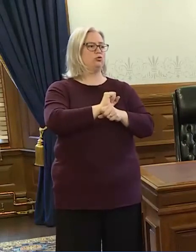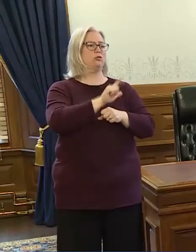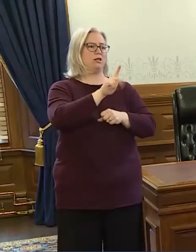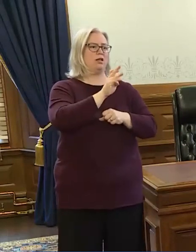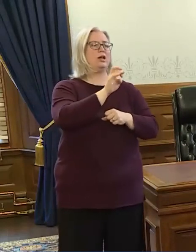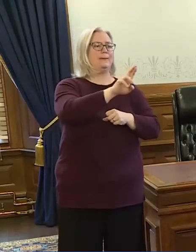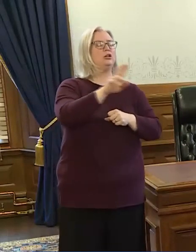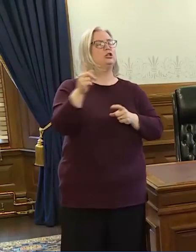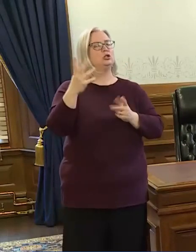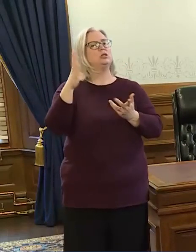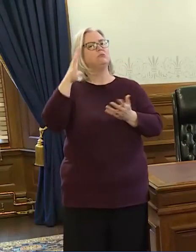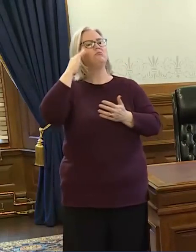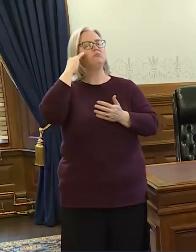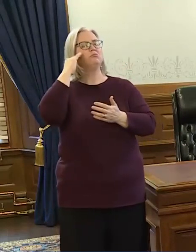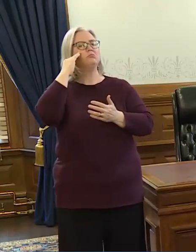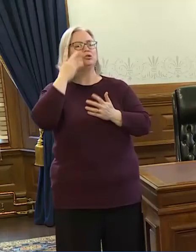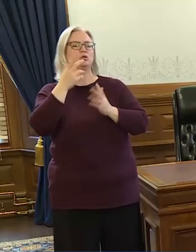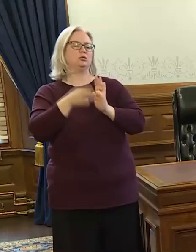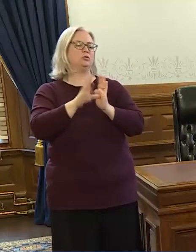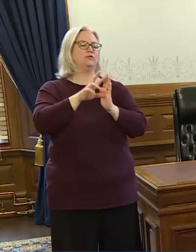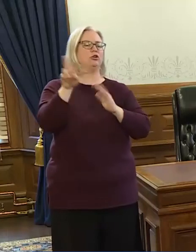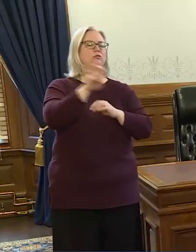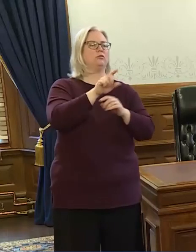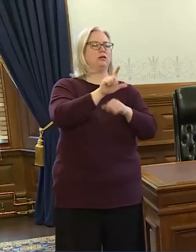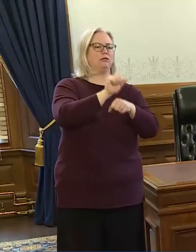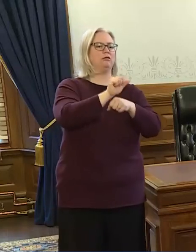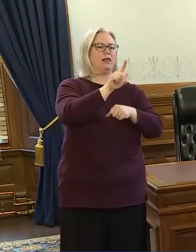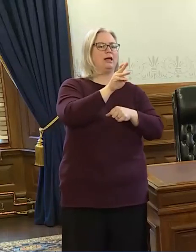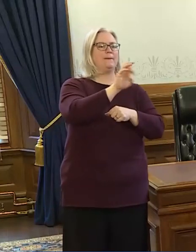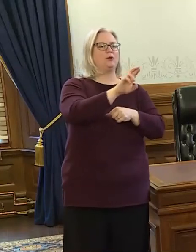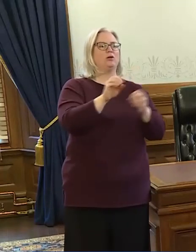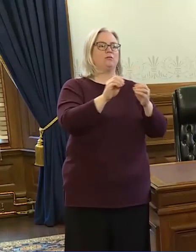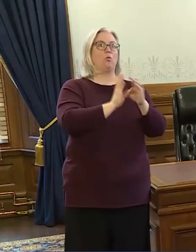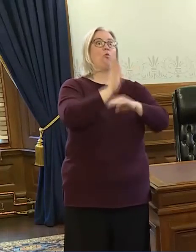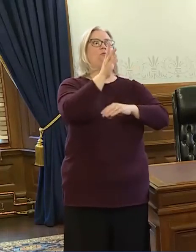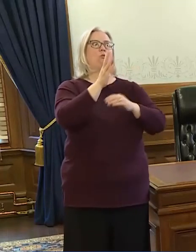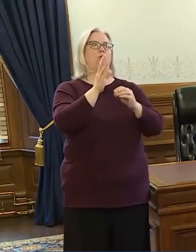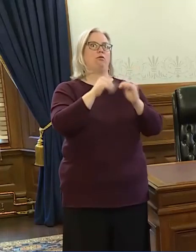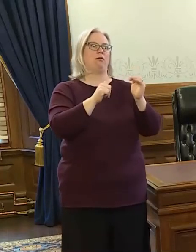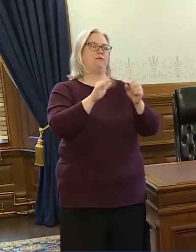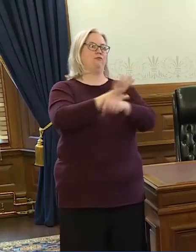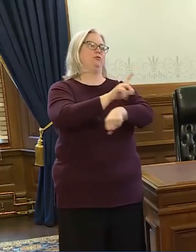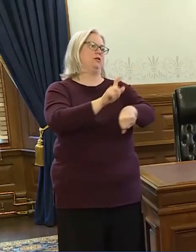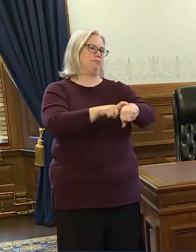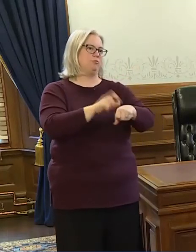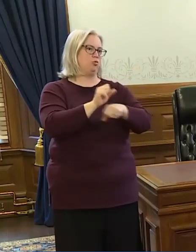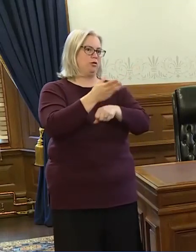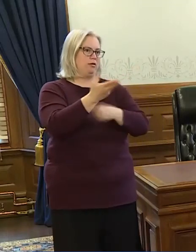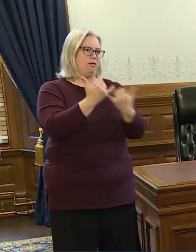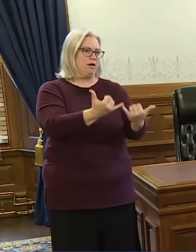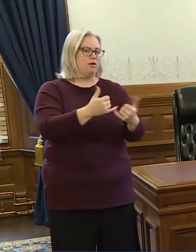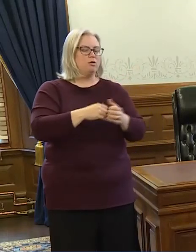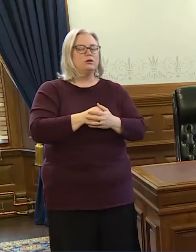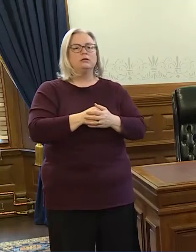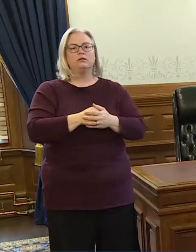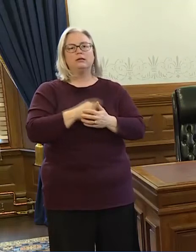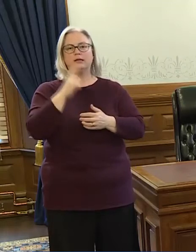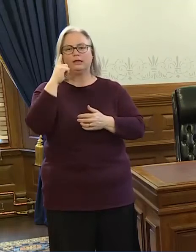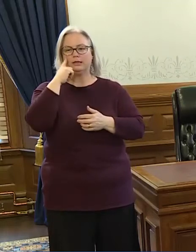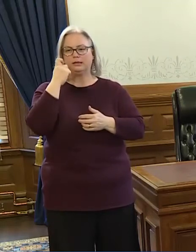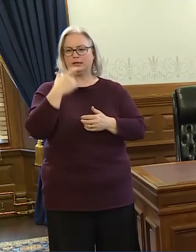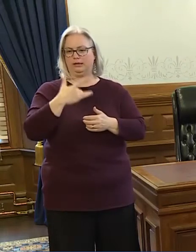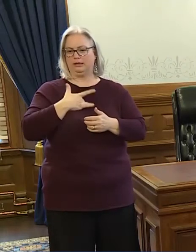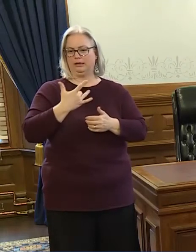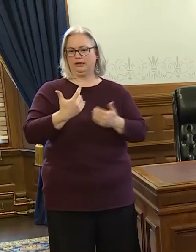labor, and so she has gone back over to labor and is working more than full-time there now. And I believe that we